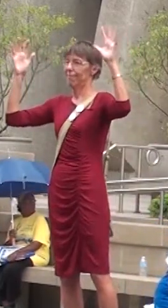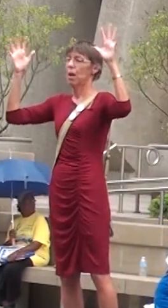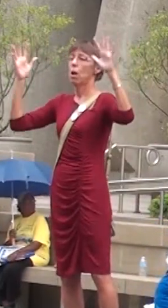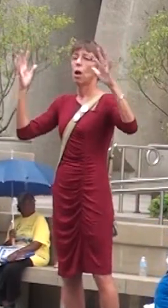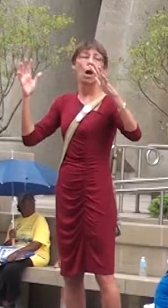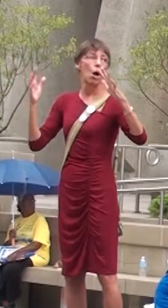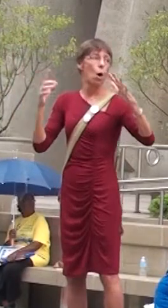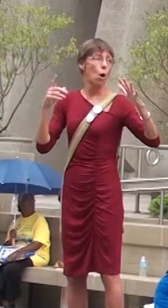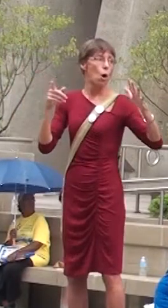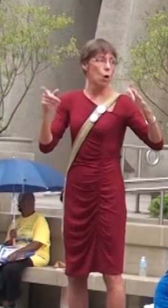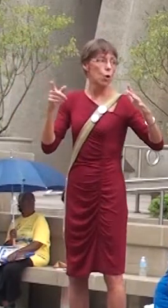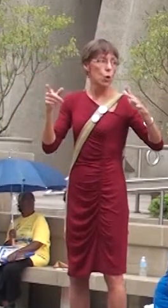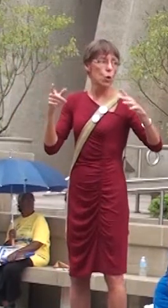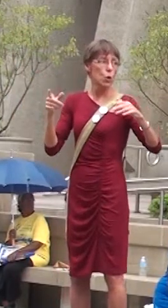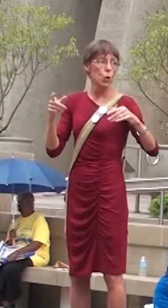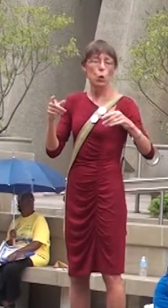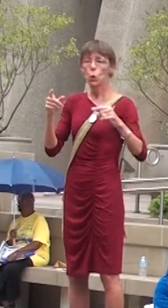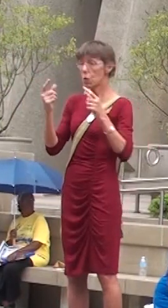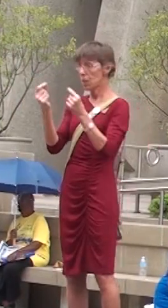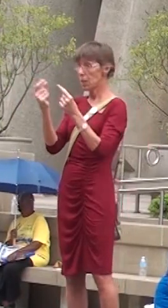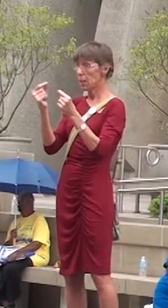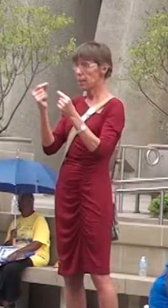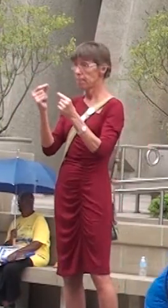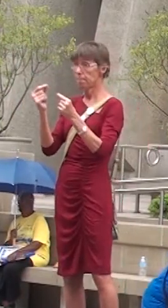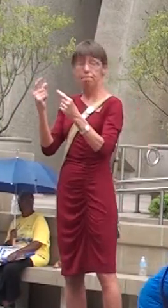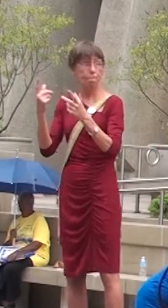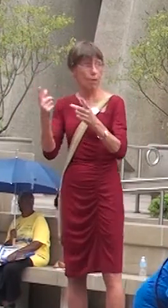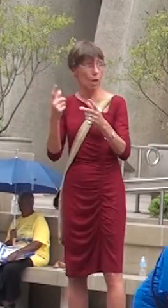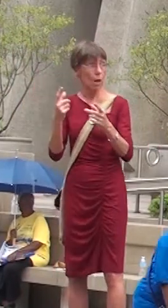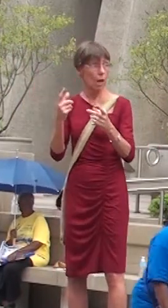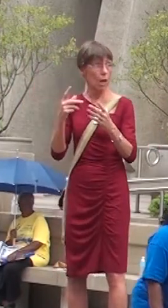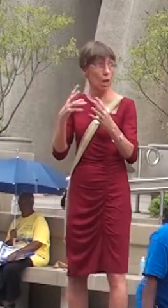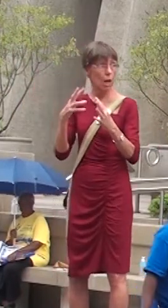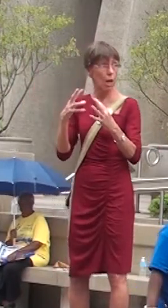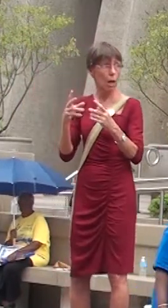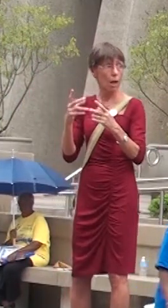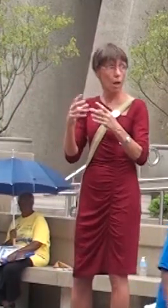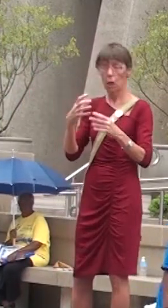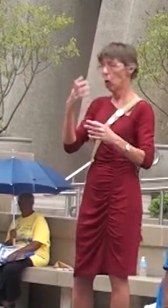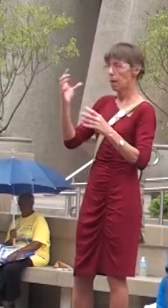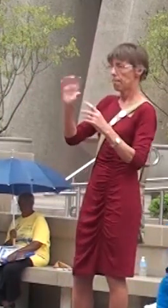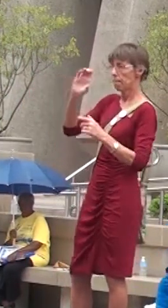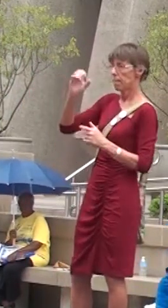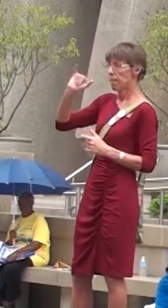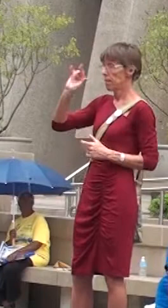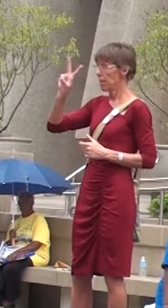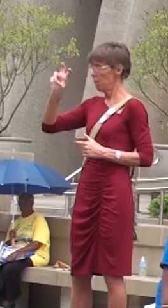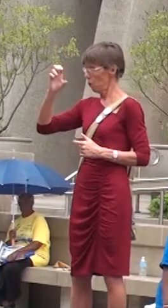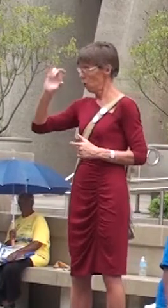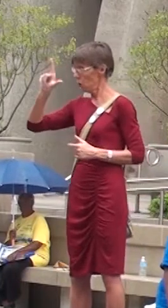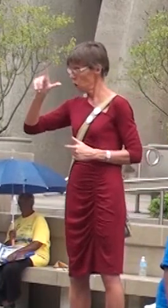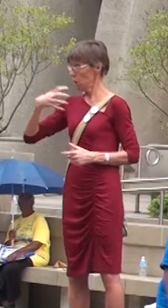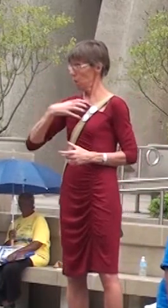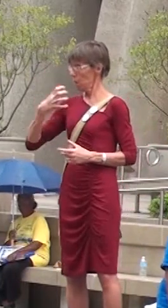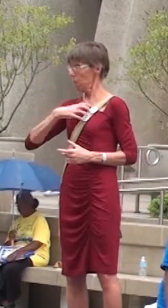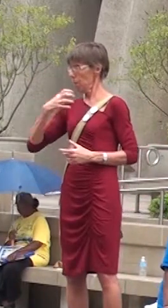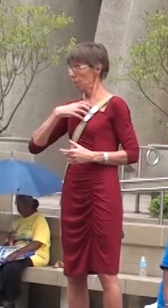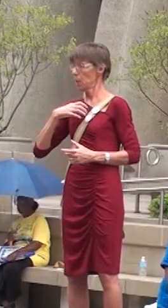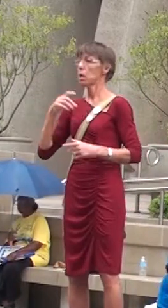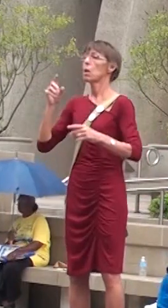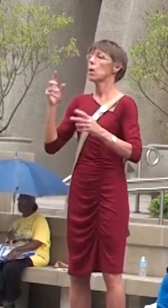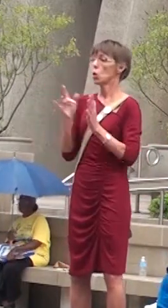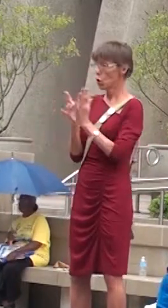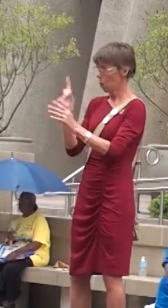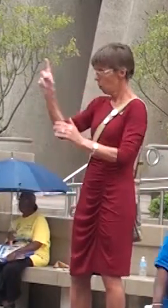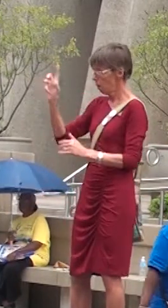You have participated in civil disobedience, joined hands at Moral Mondays, come out every single time